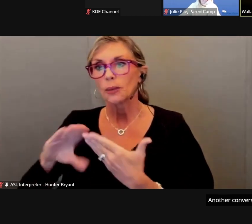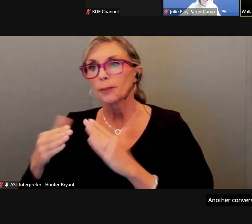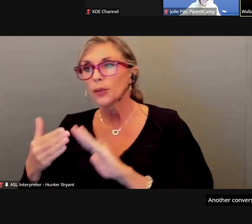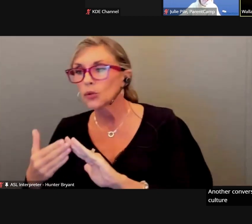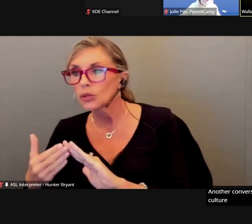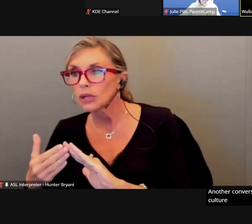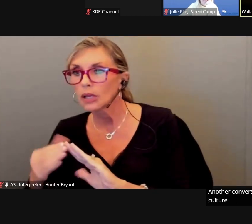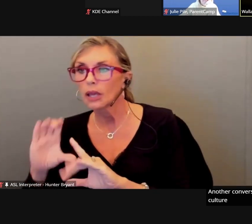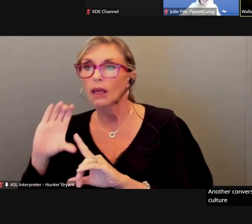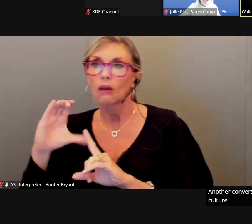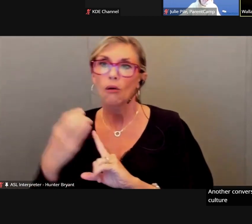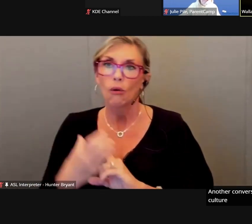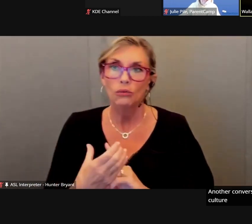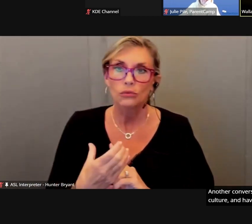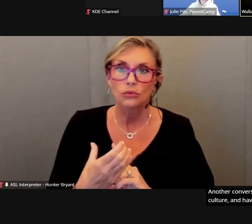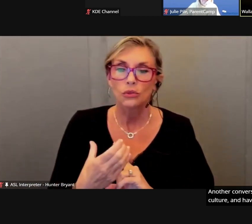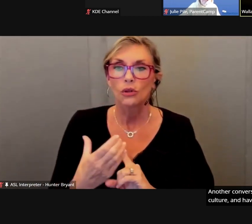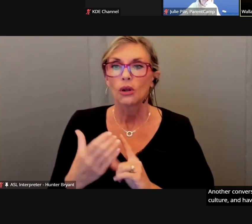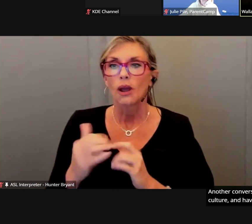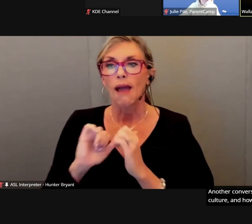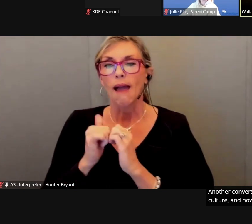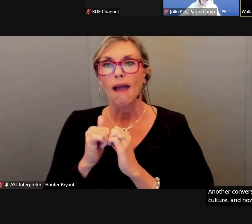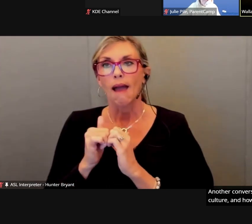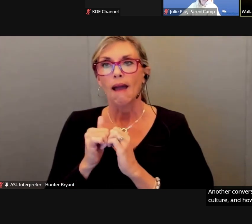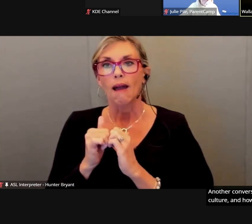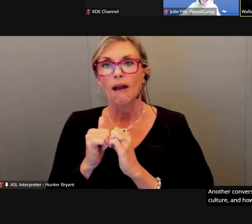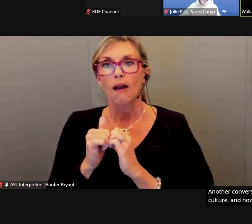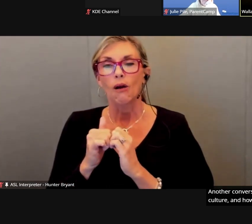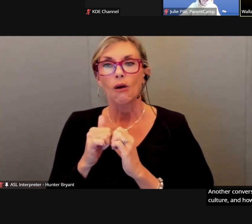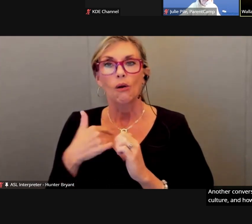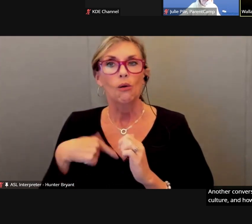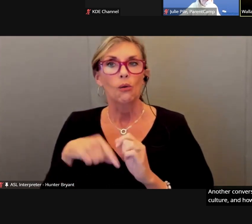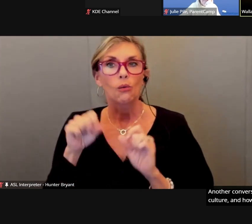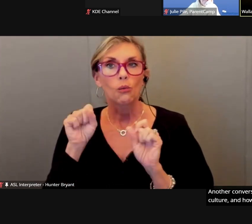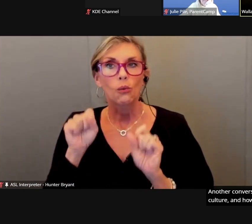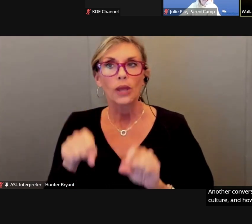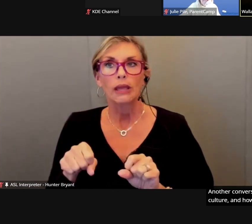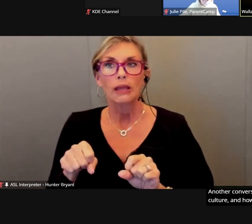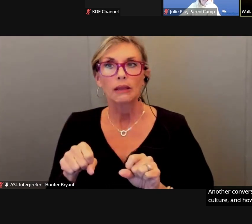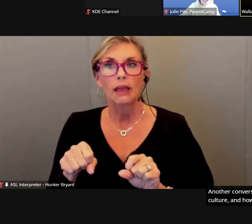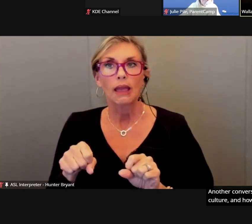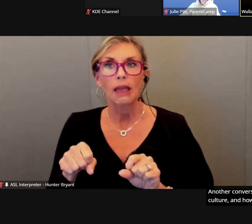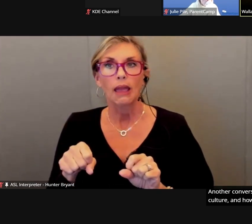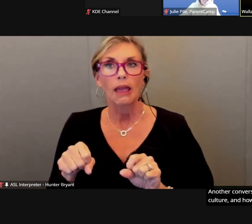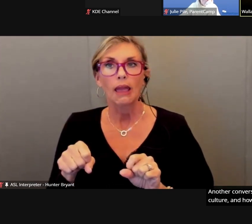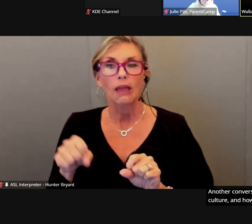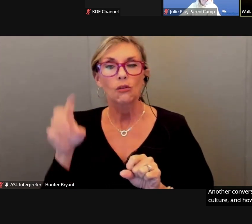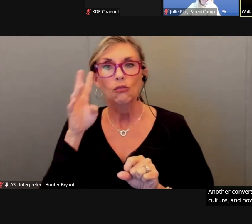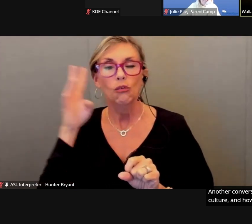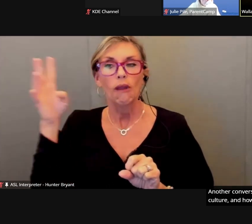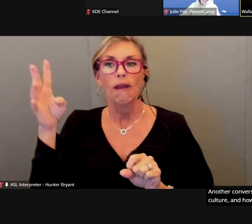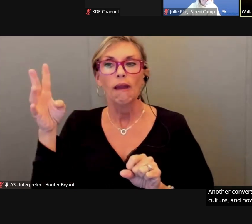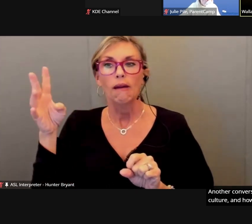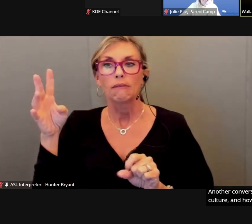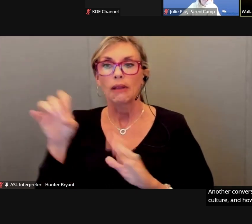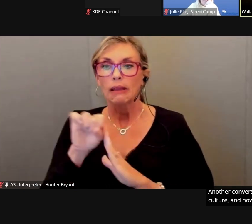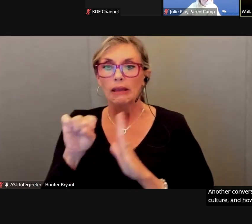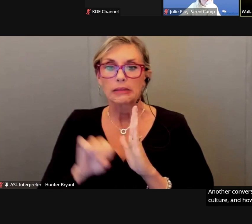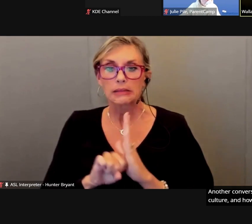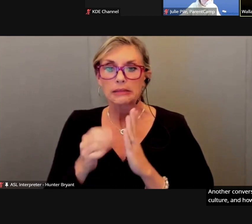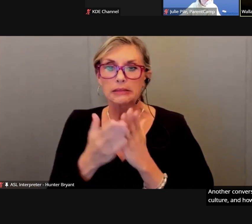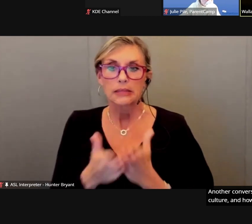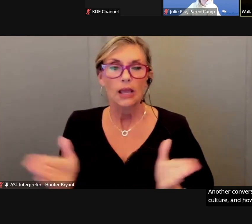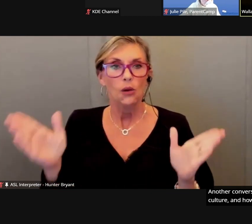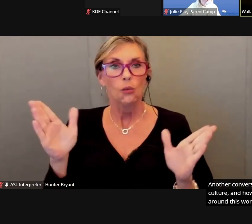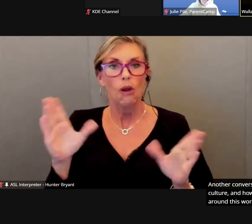culture and how we can craft a statewide culture around this work.